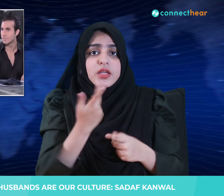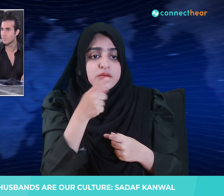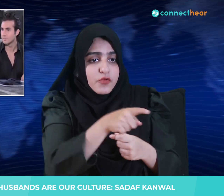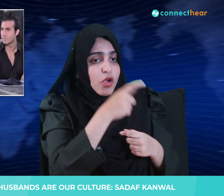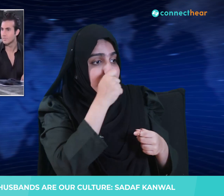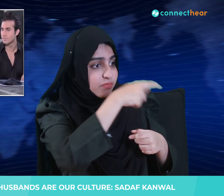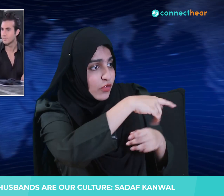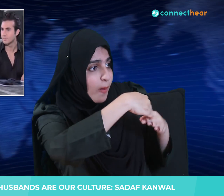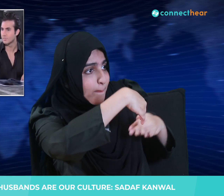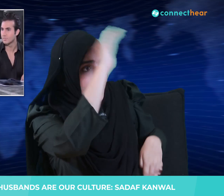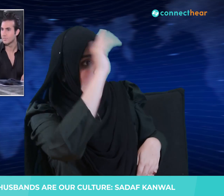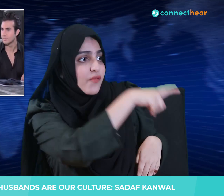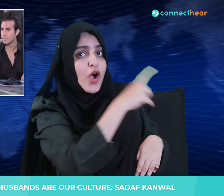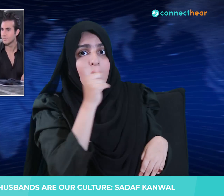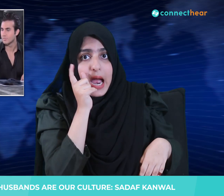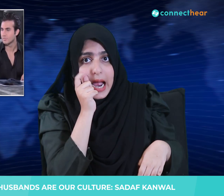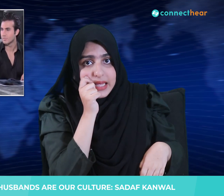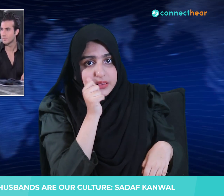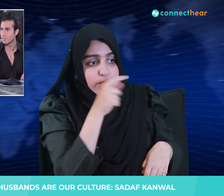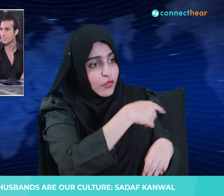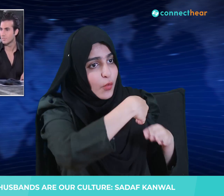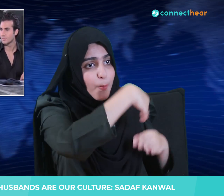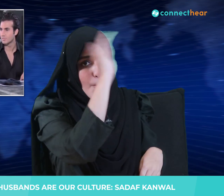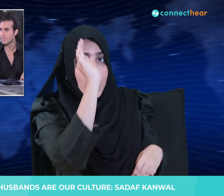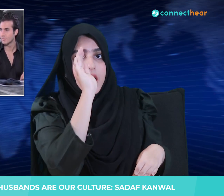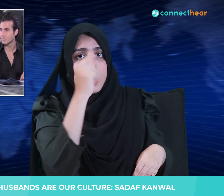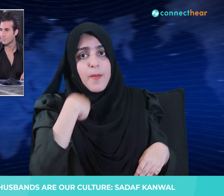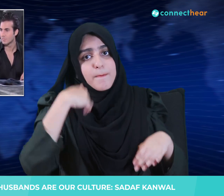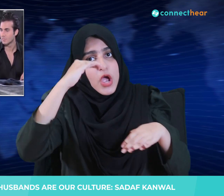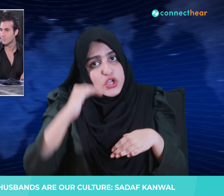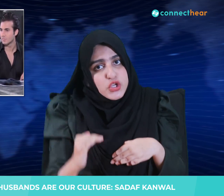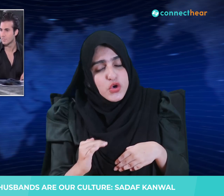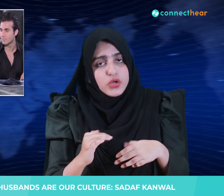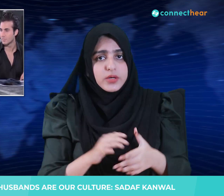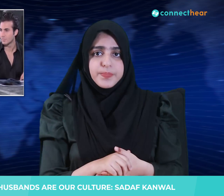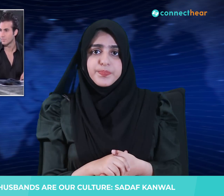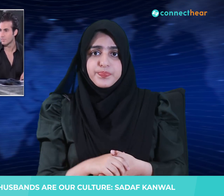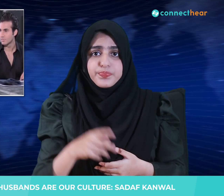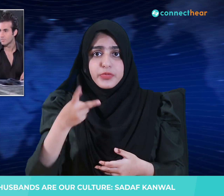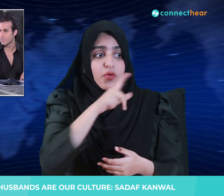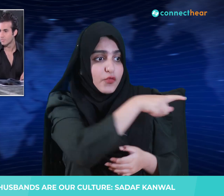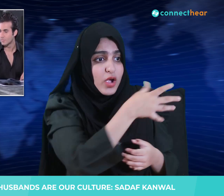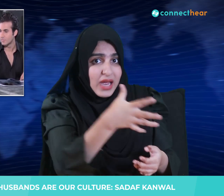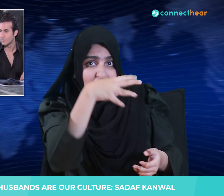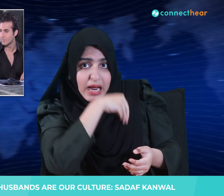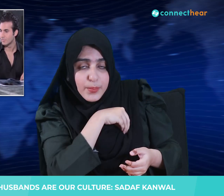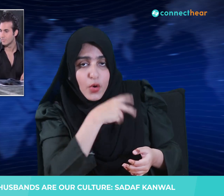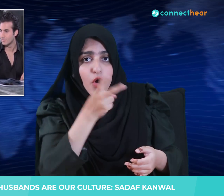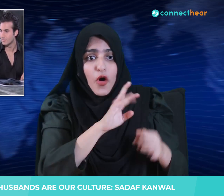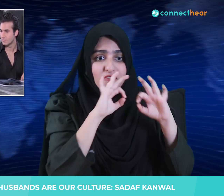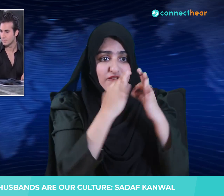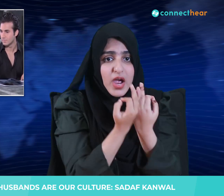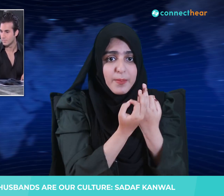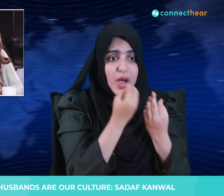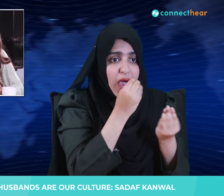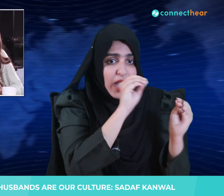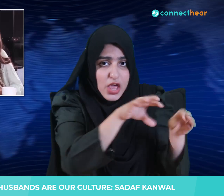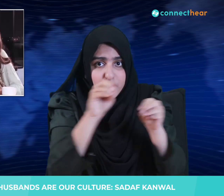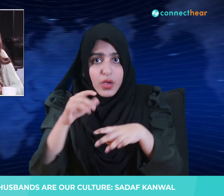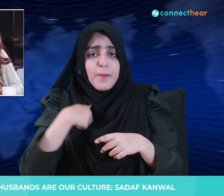have a greater status because he is a man." The model went on to elaborate, "He earns and feeds the family. I work